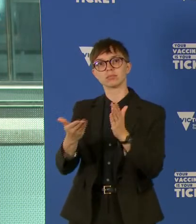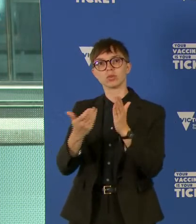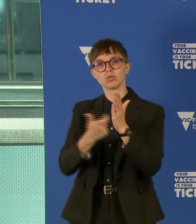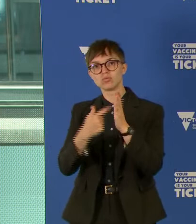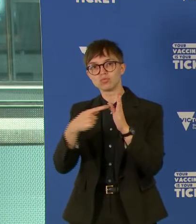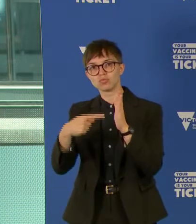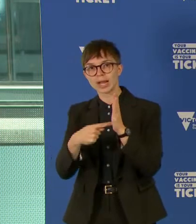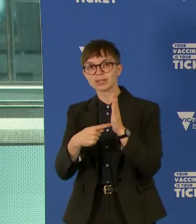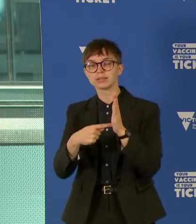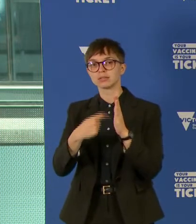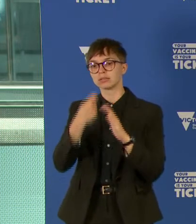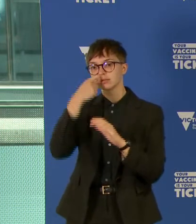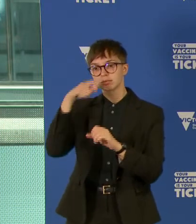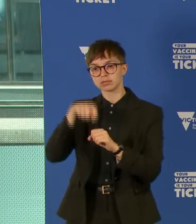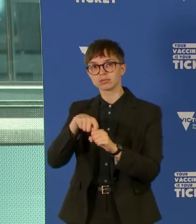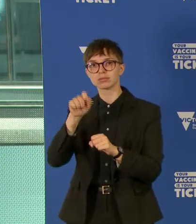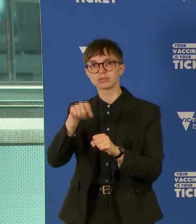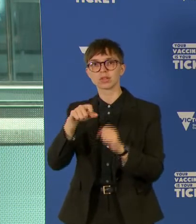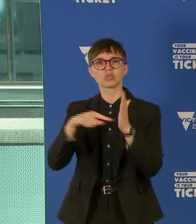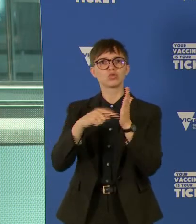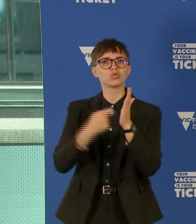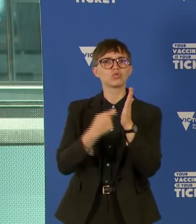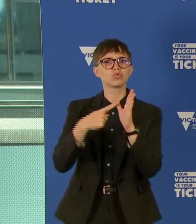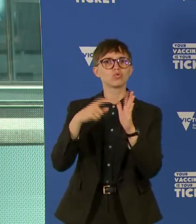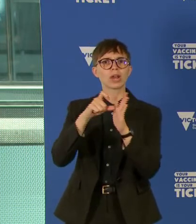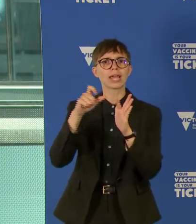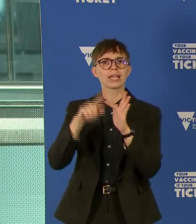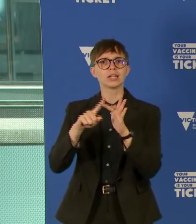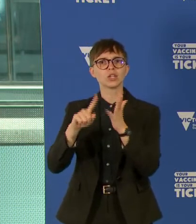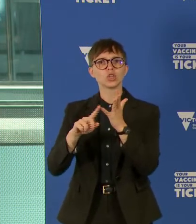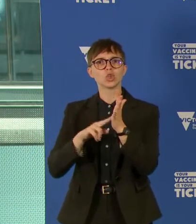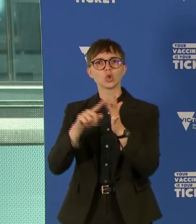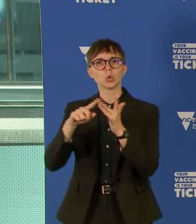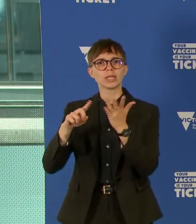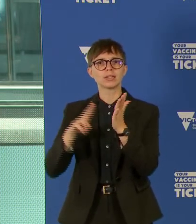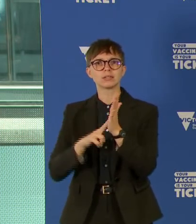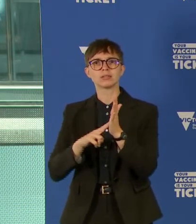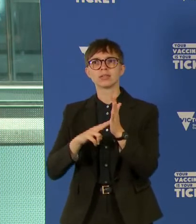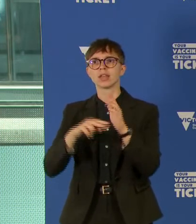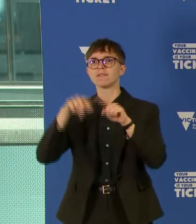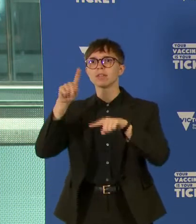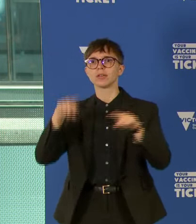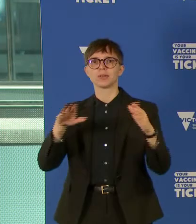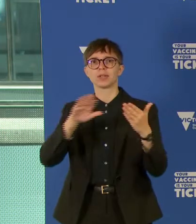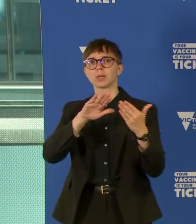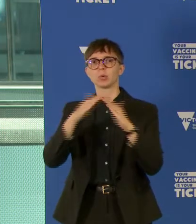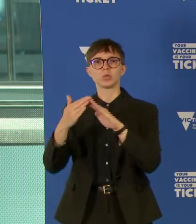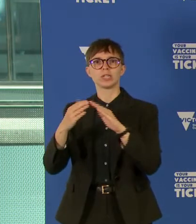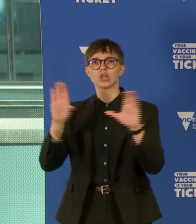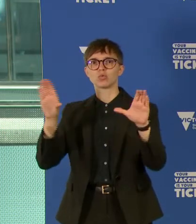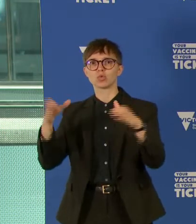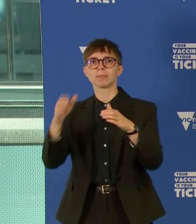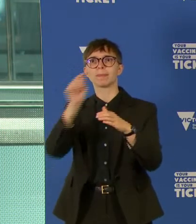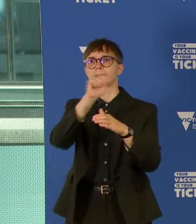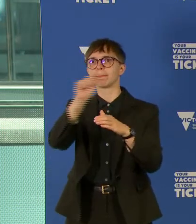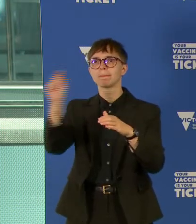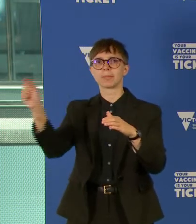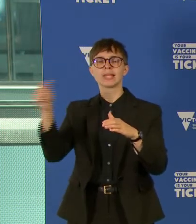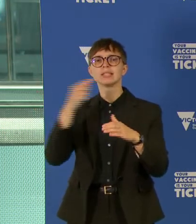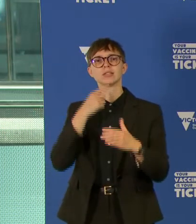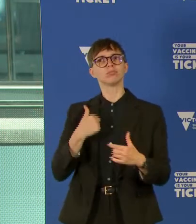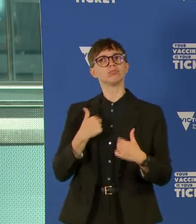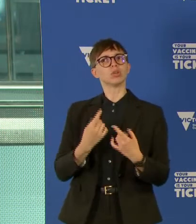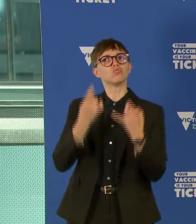from trade unions, from community groups, from all sorts of sectors that they're ready for that